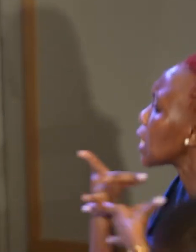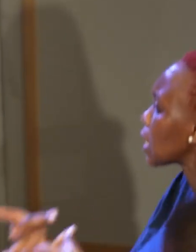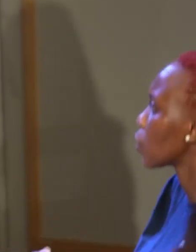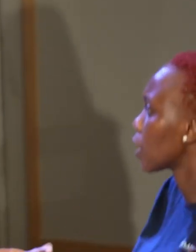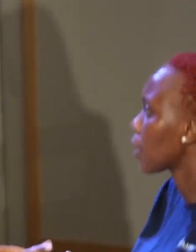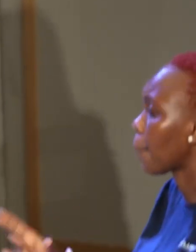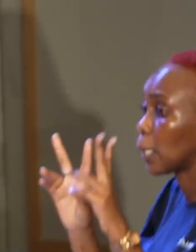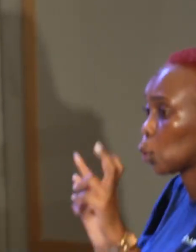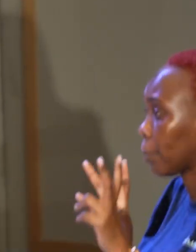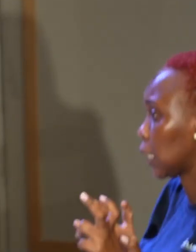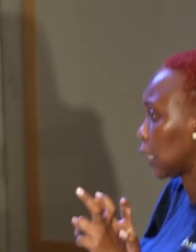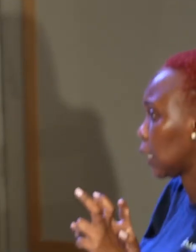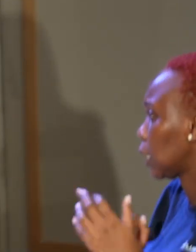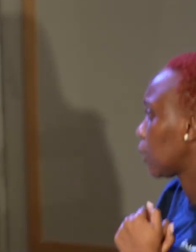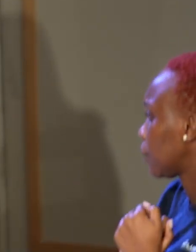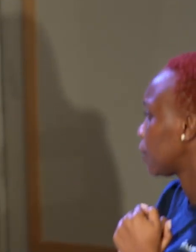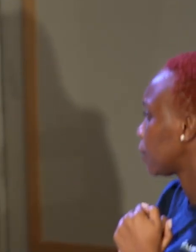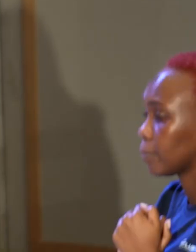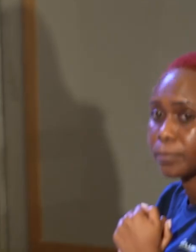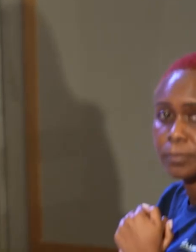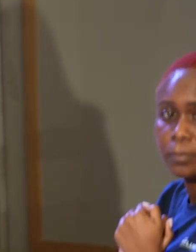interesting topic.